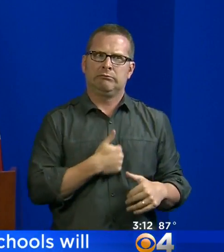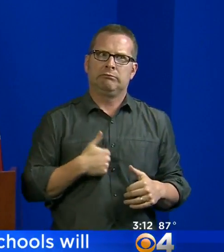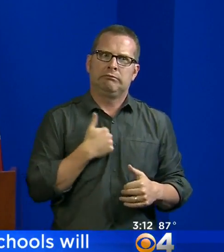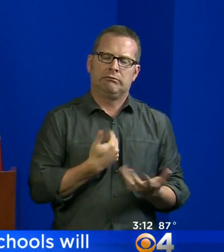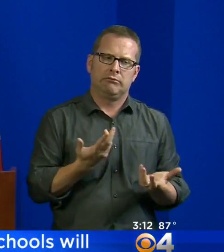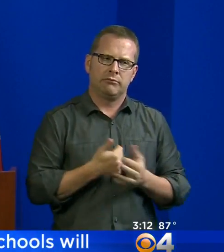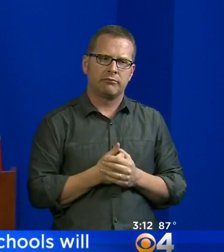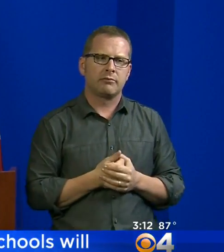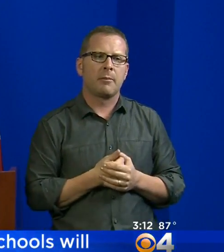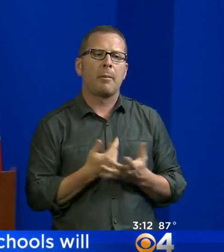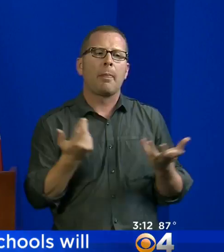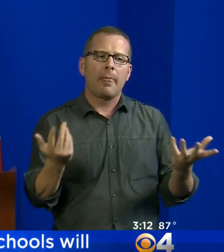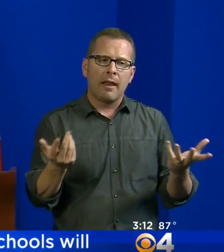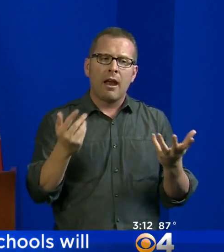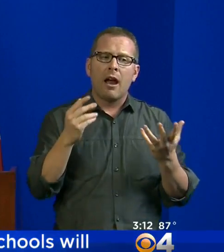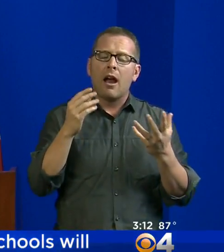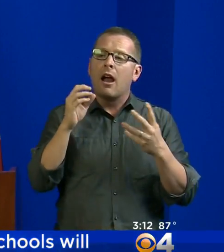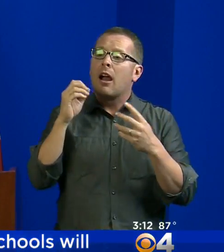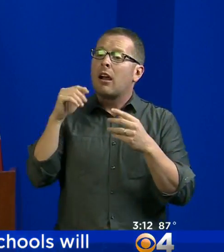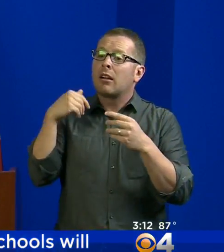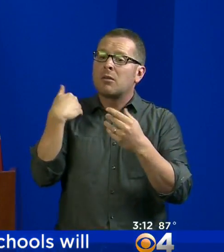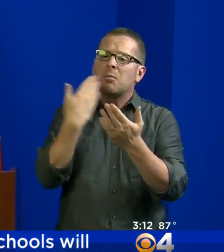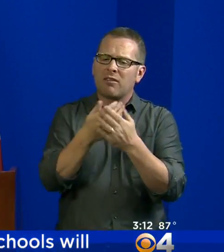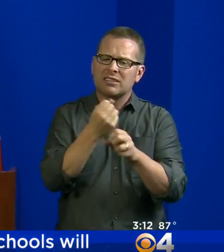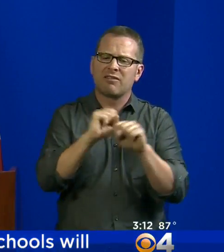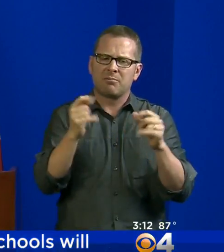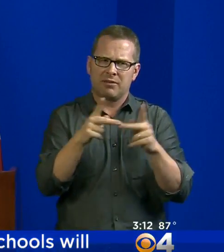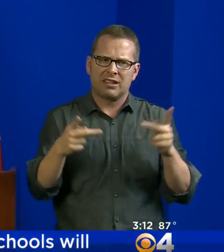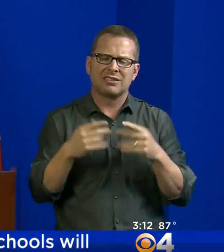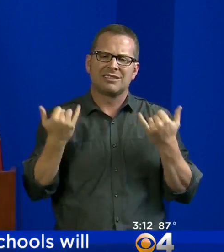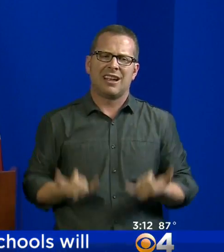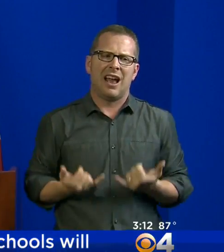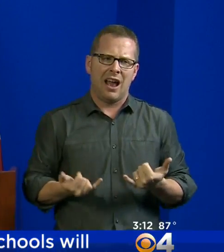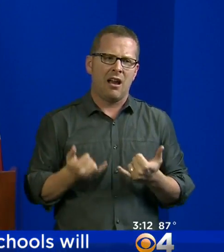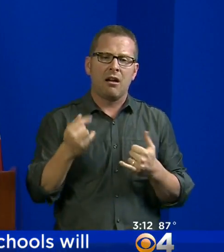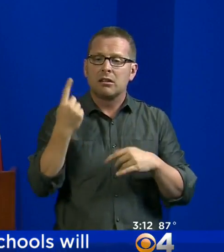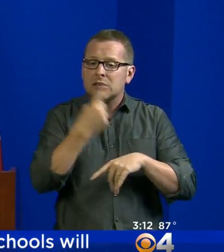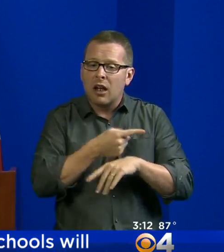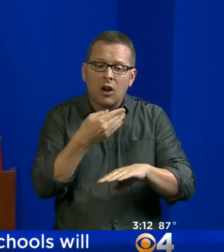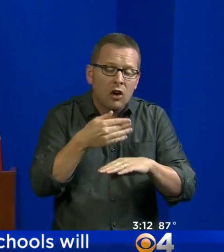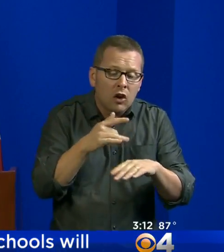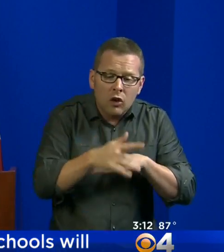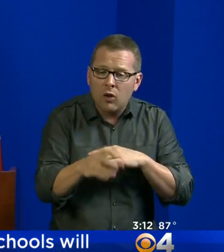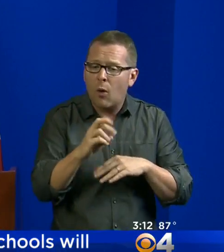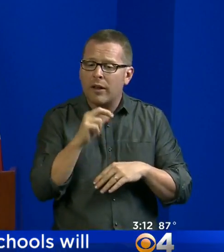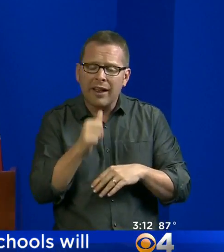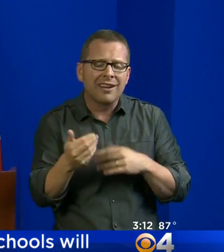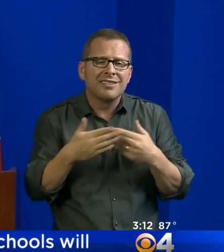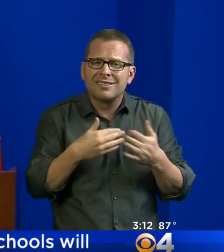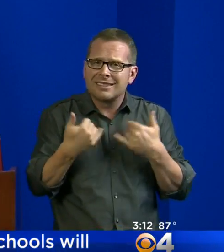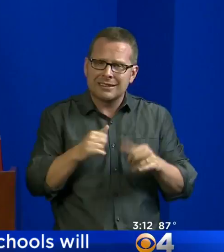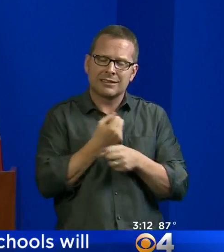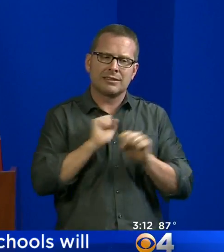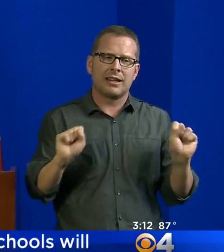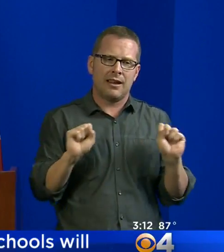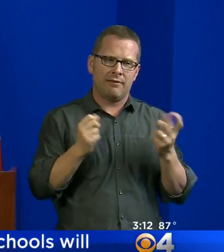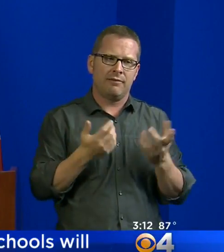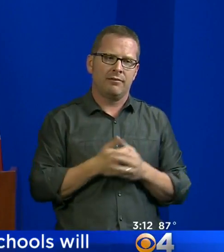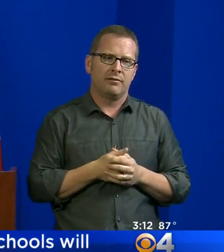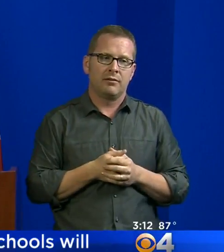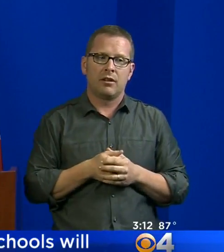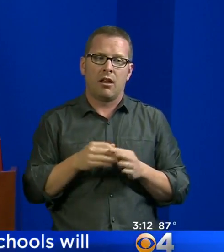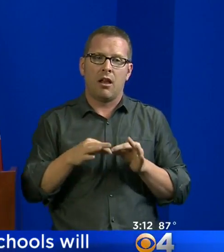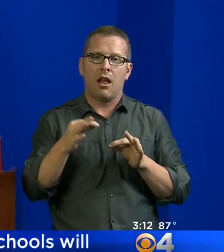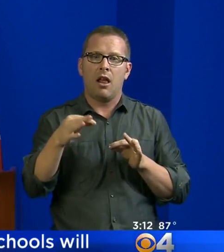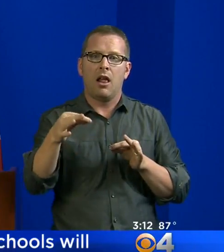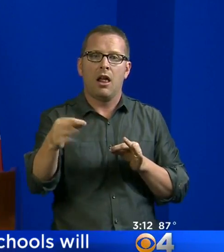for a day before the storm hits, that's fine with us. We just don't want them to be caught in a place where they're calling 911 and we can't get out to